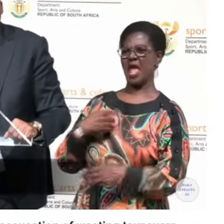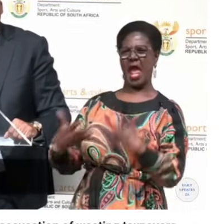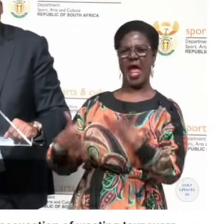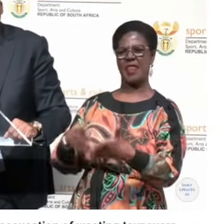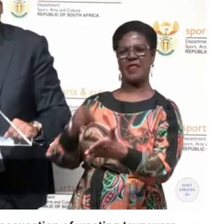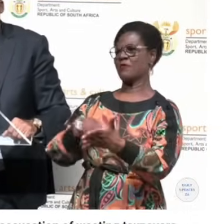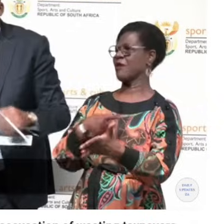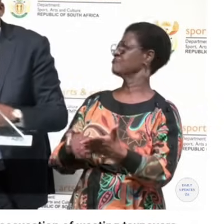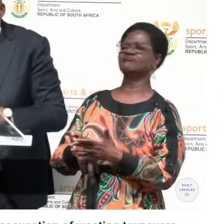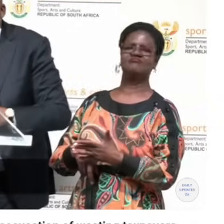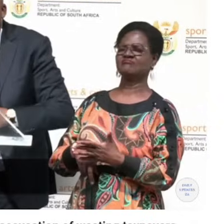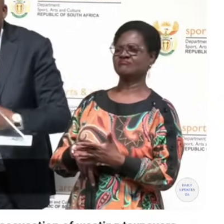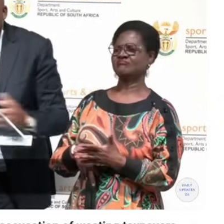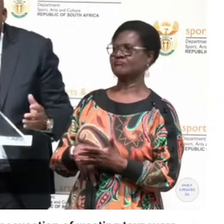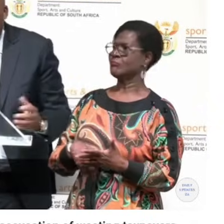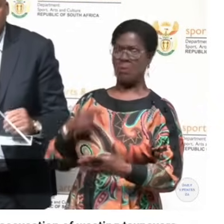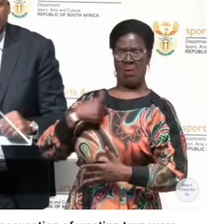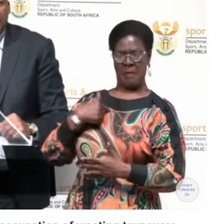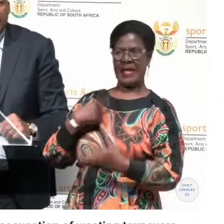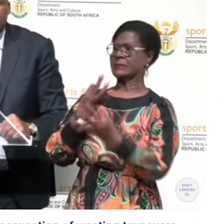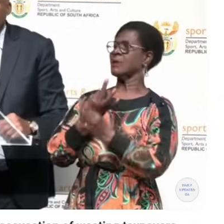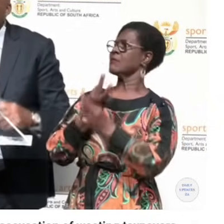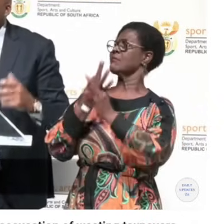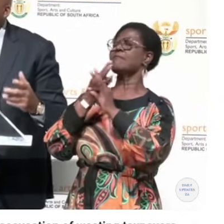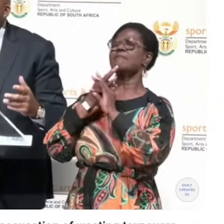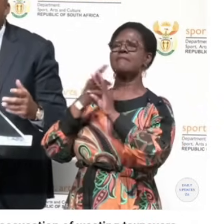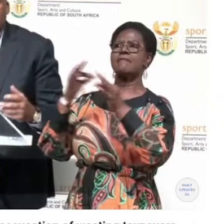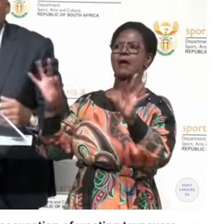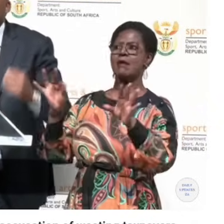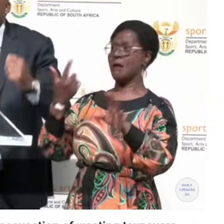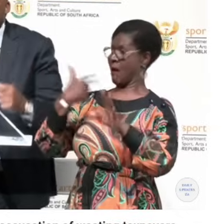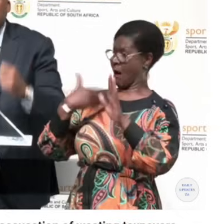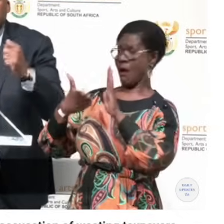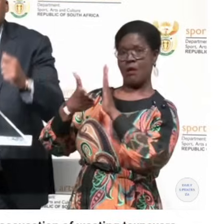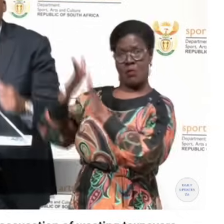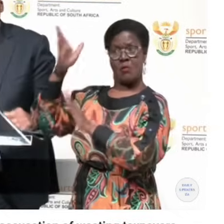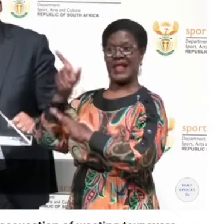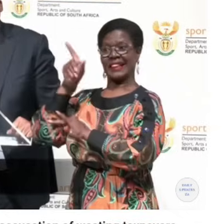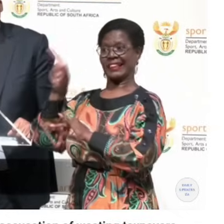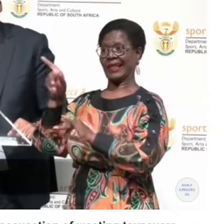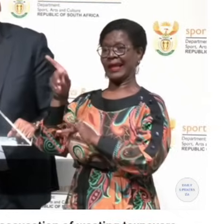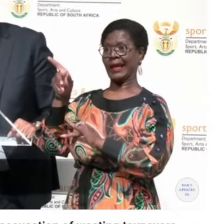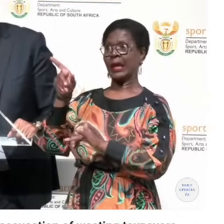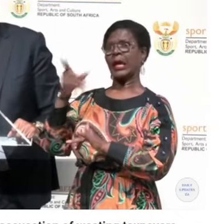wrong. And I'm as transparent as possible. I went there. In fact, when I saw it's